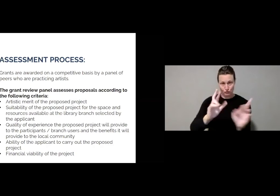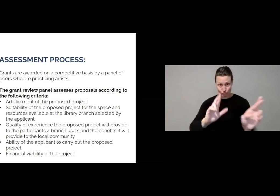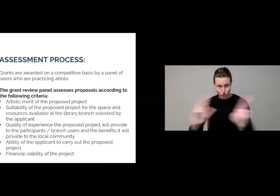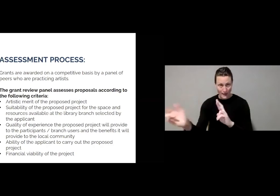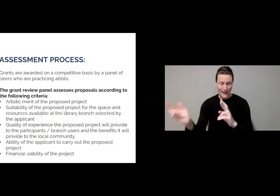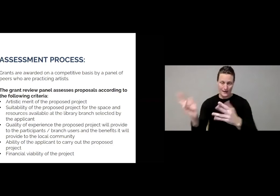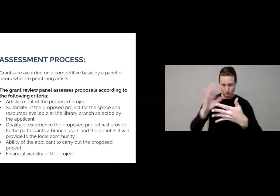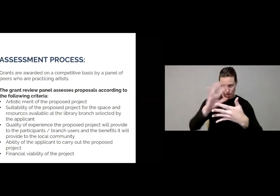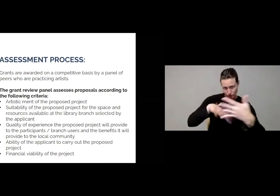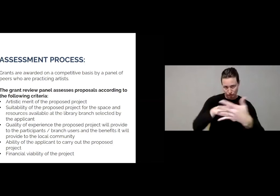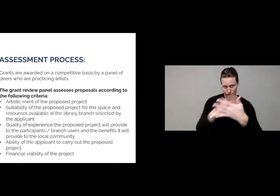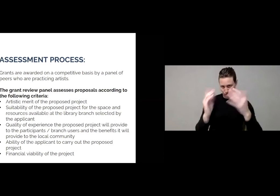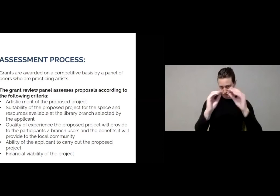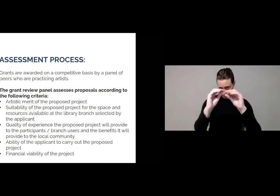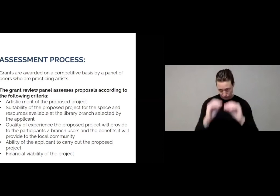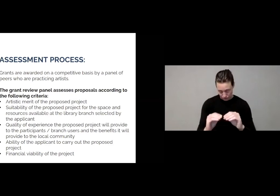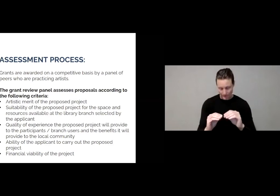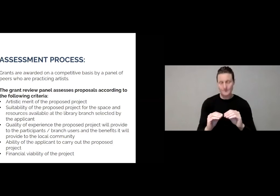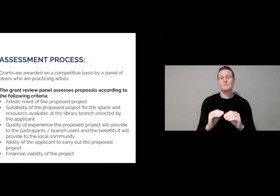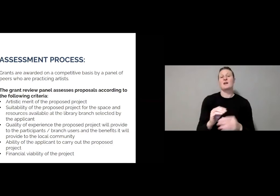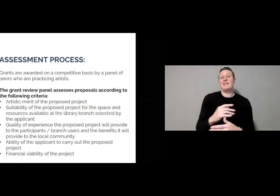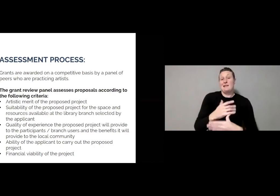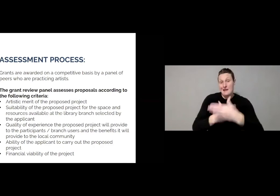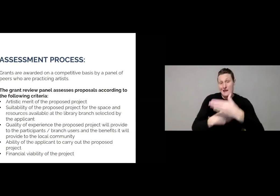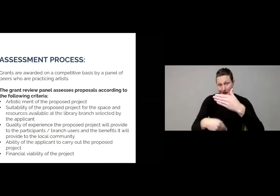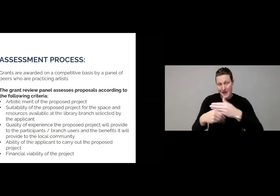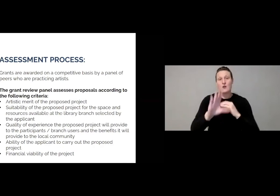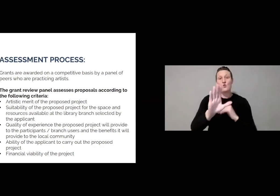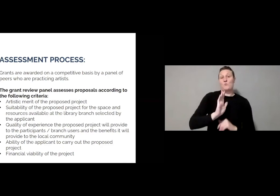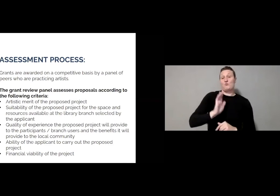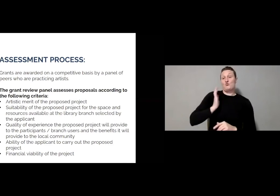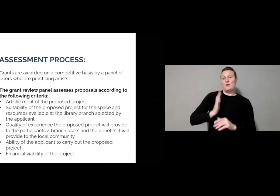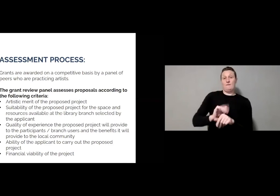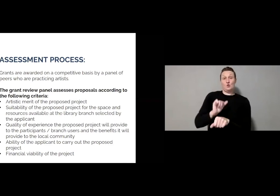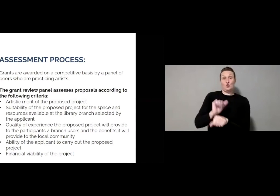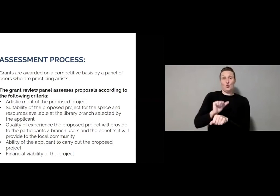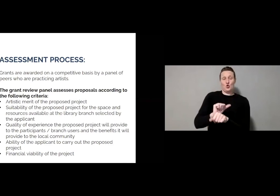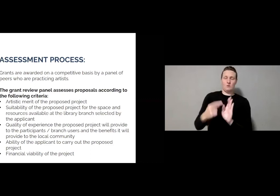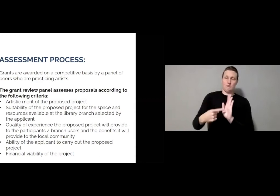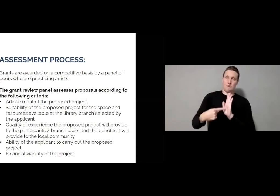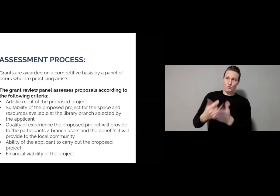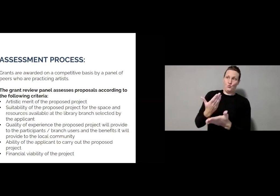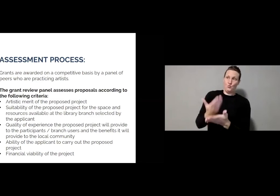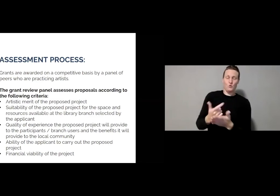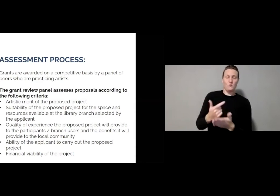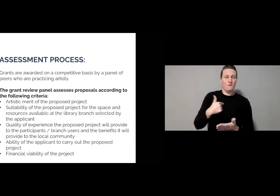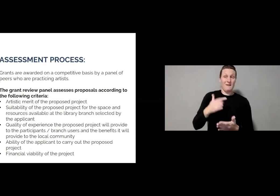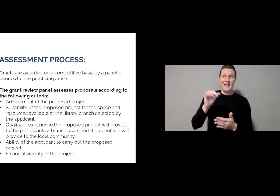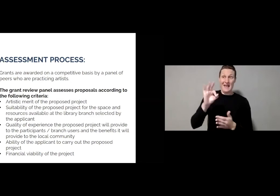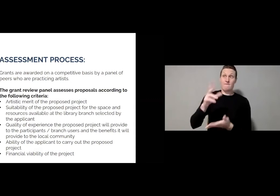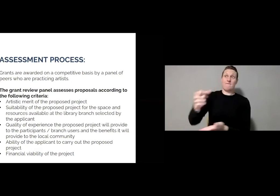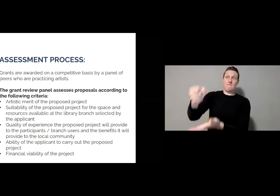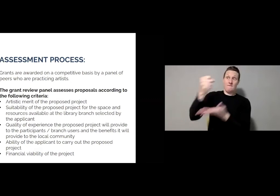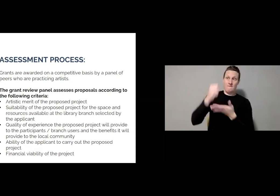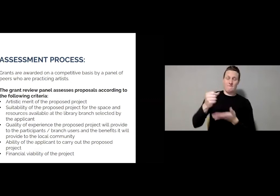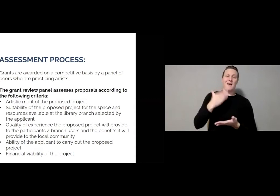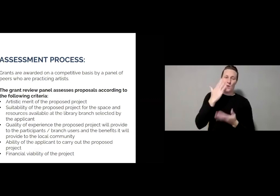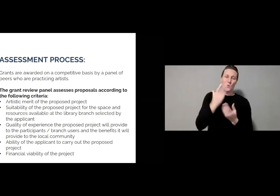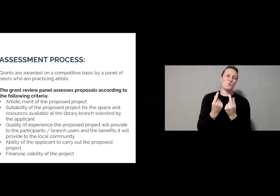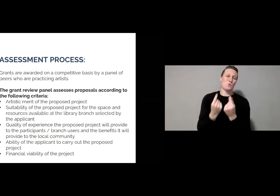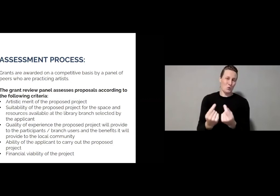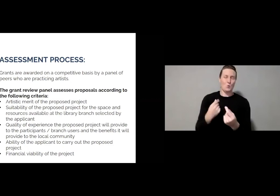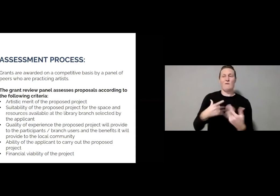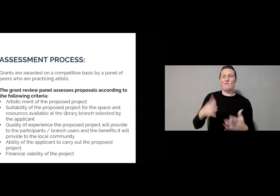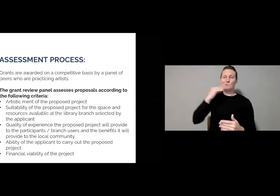similar work in the past and you know how to undertake this kind of work. And then the final criterion is financial viability